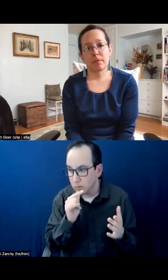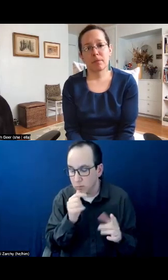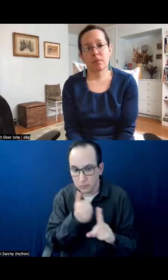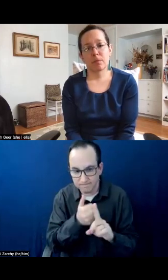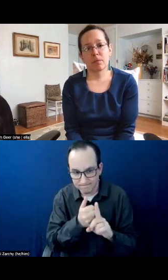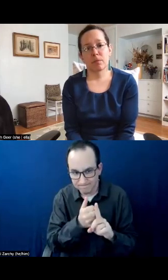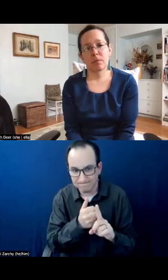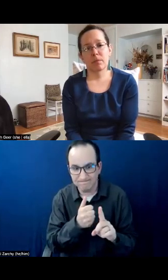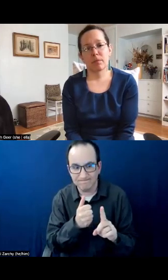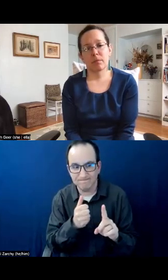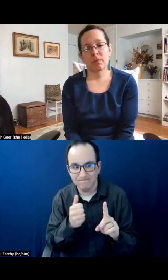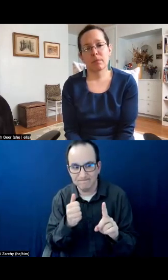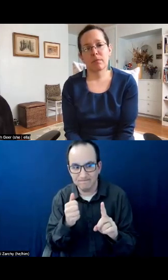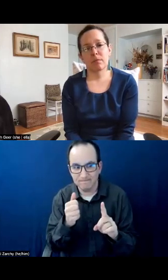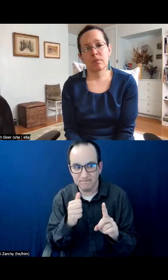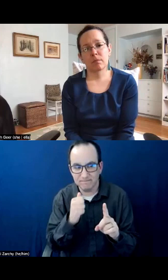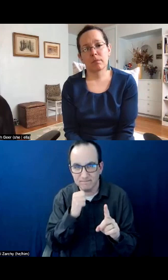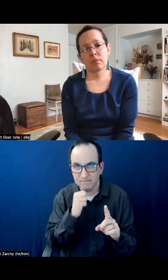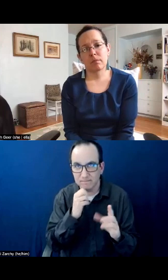have a student who